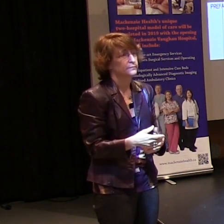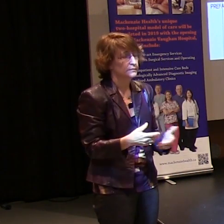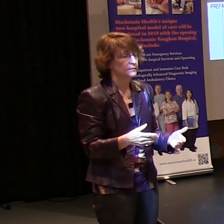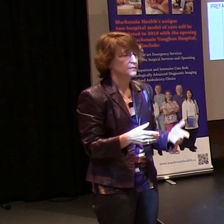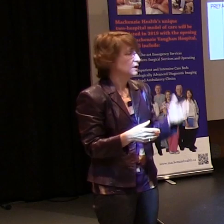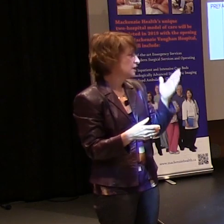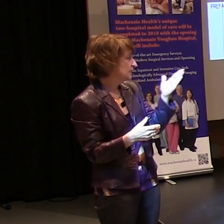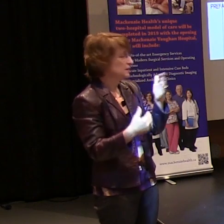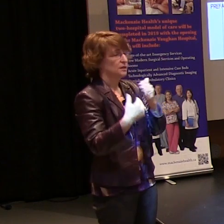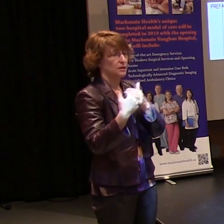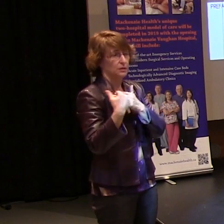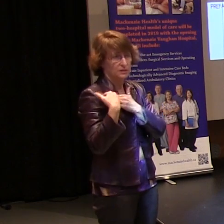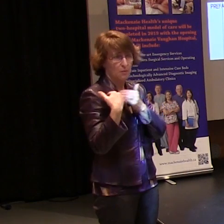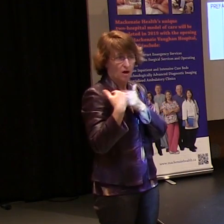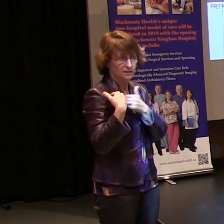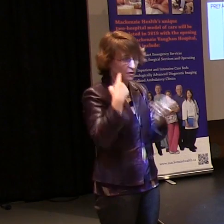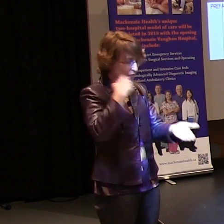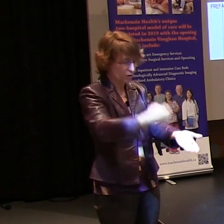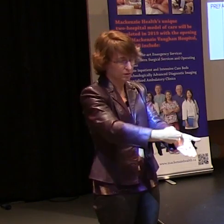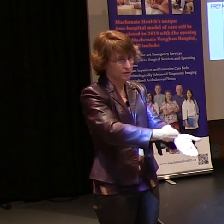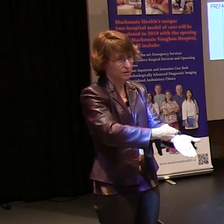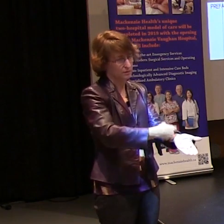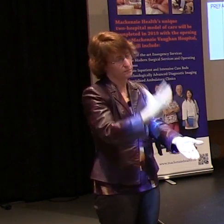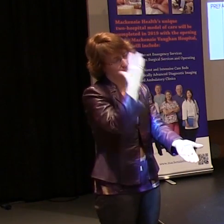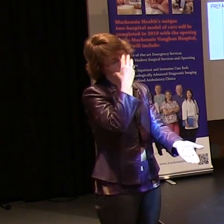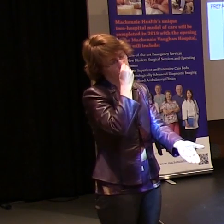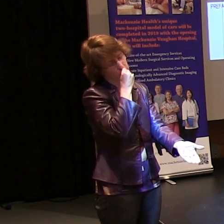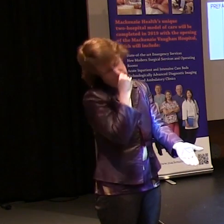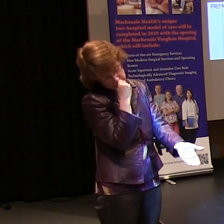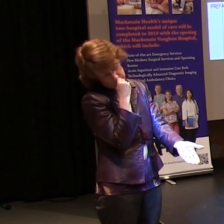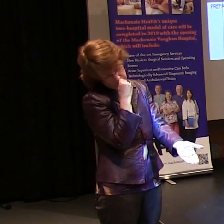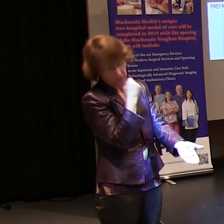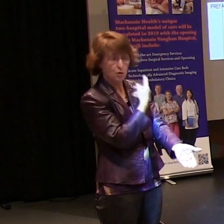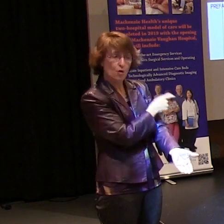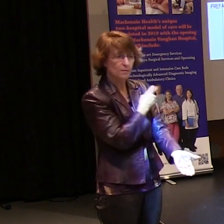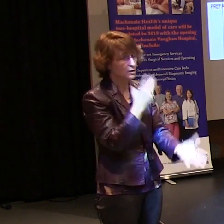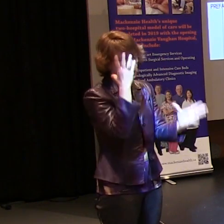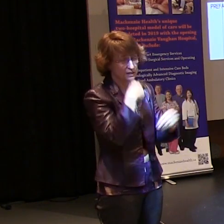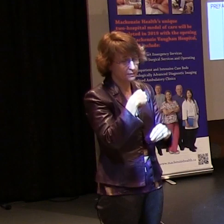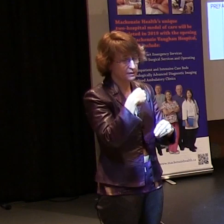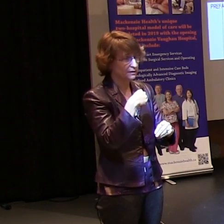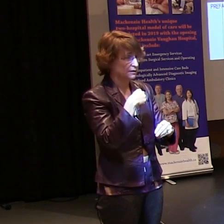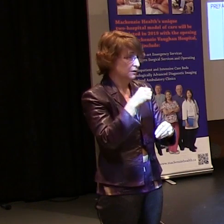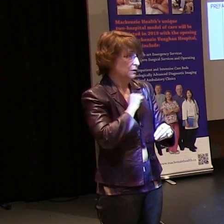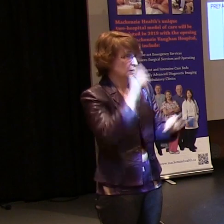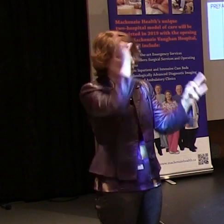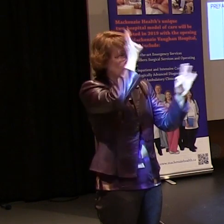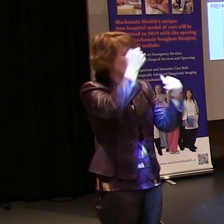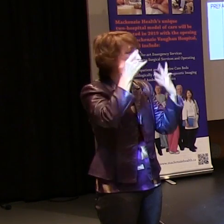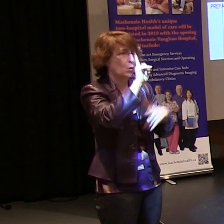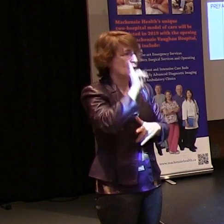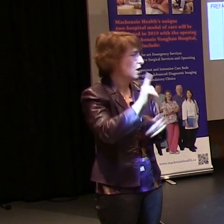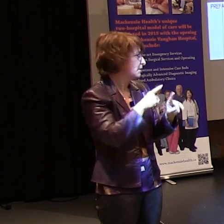is responsible to take out, right? So we're totally out. He's doing a very good job. We don't know where we are as a patient. First of all, that's